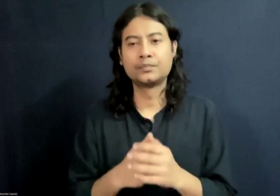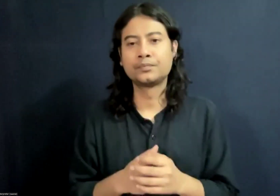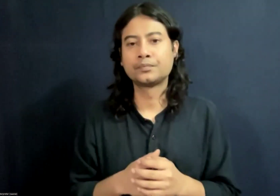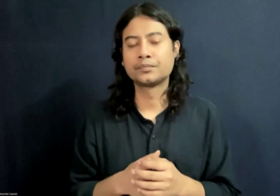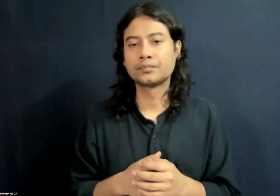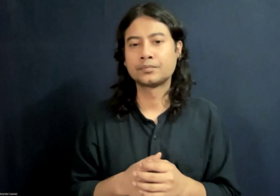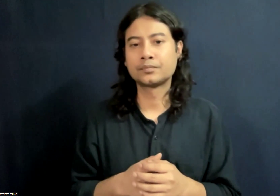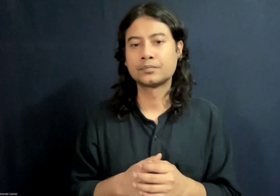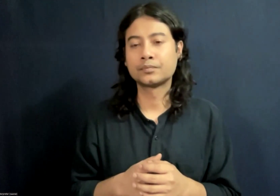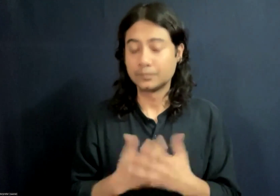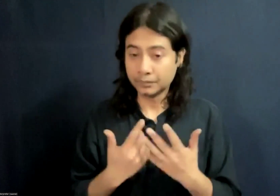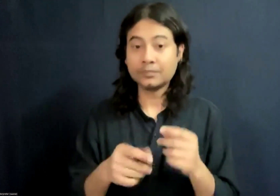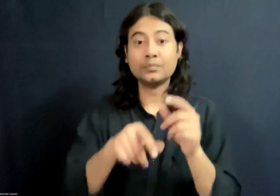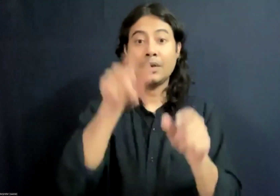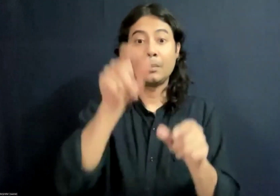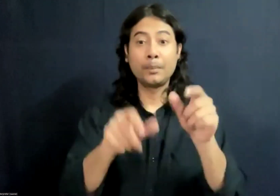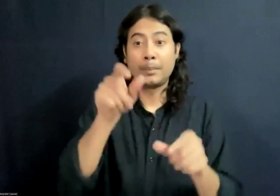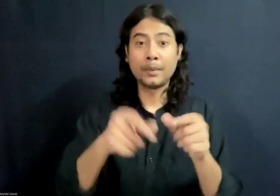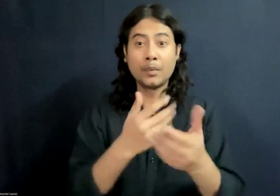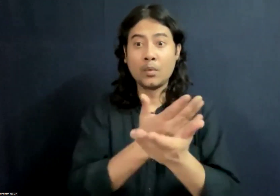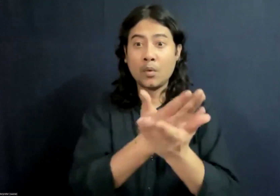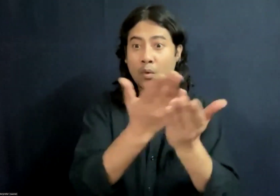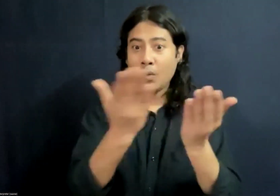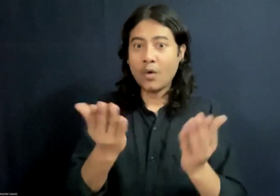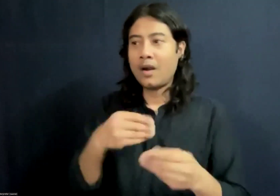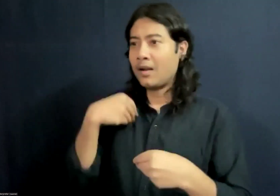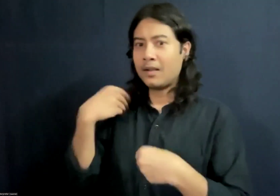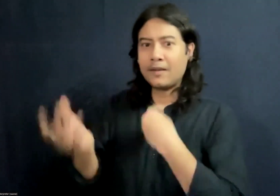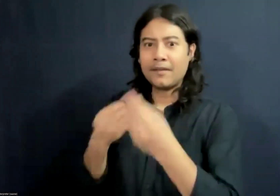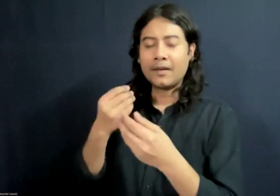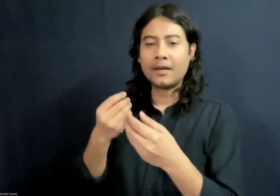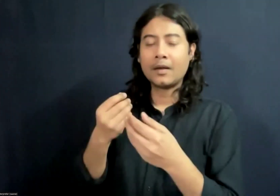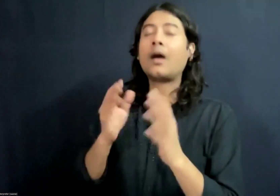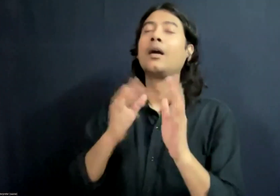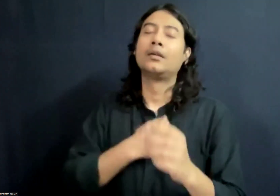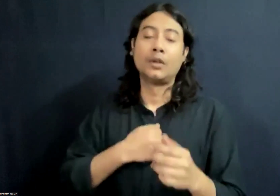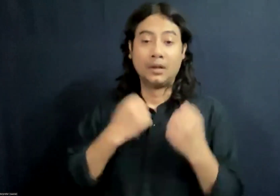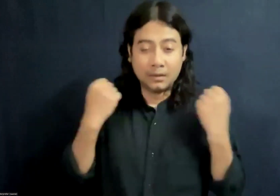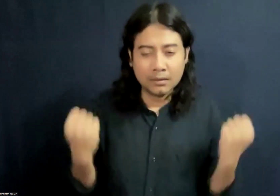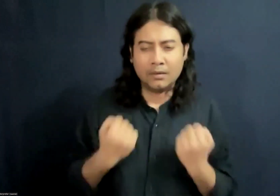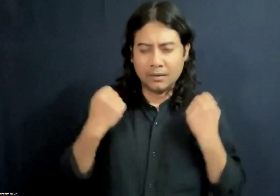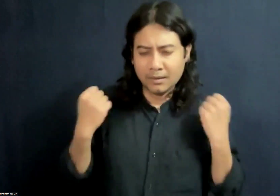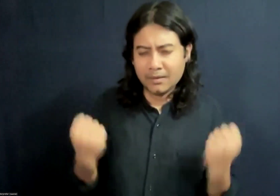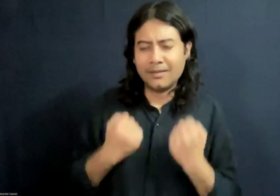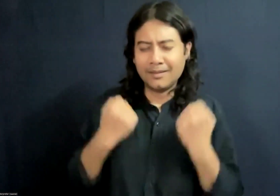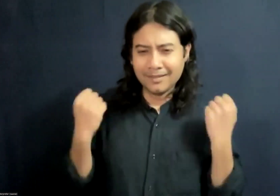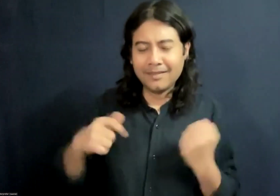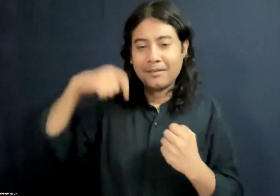of so many of you, we are about to reach 1,000 followers in Instagram.